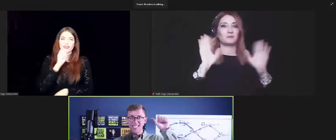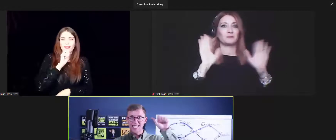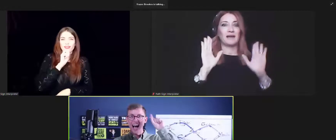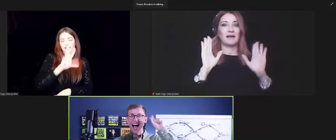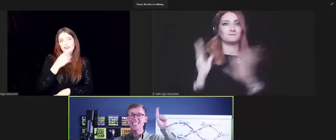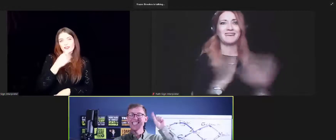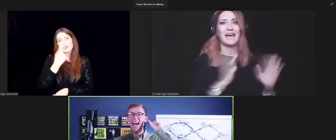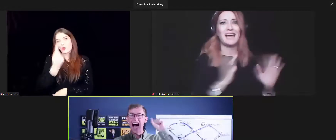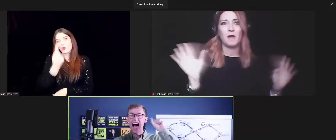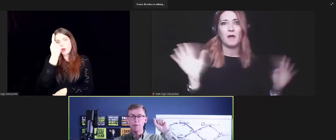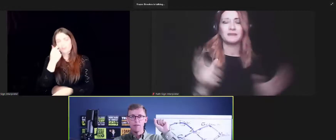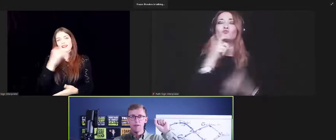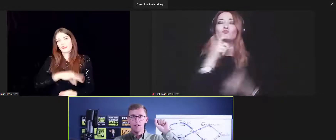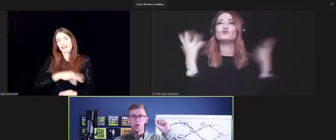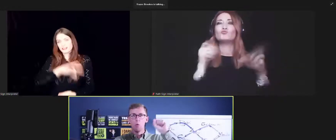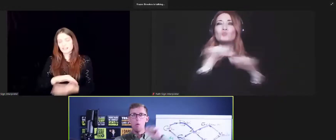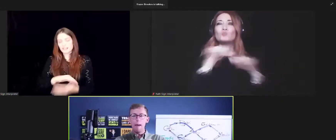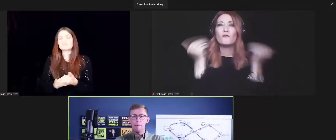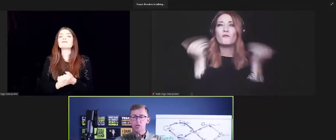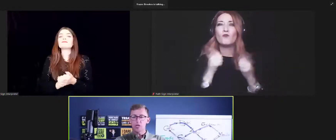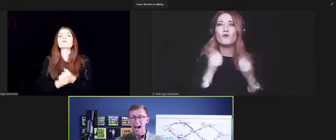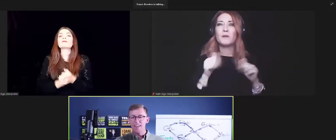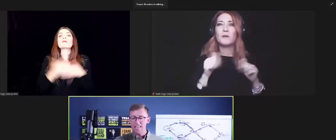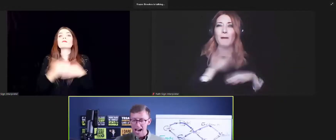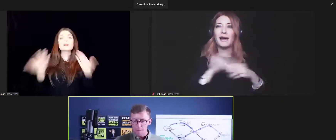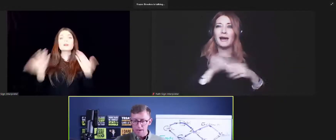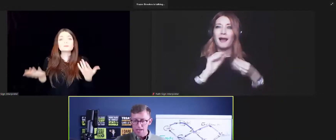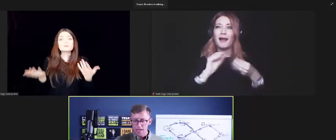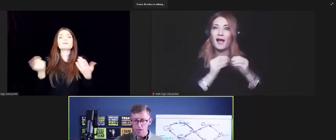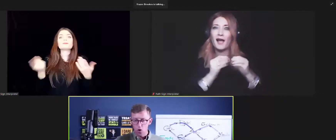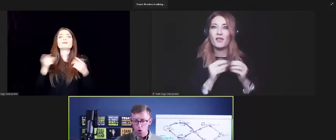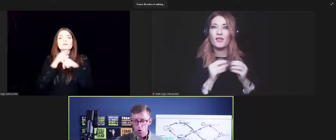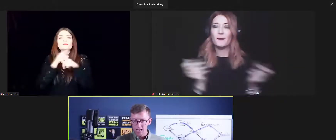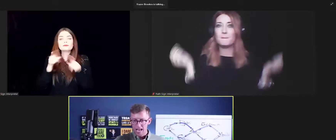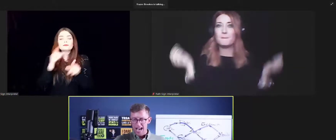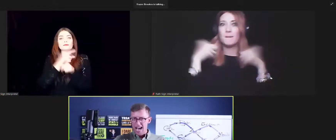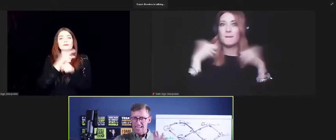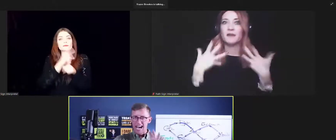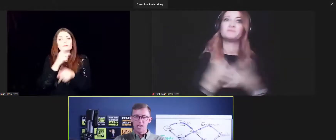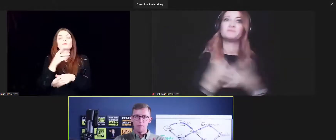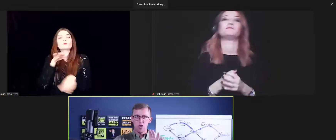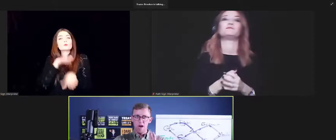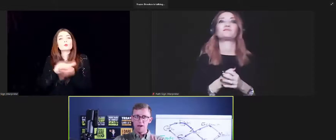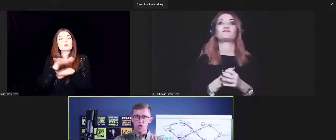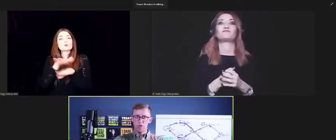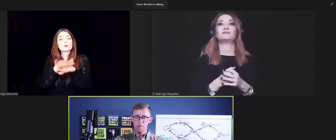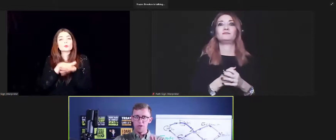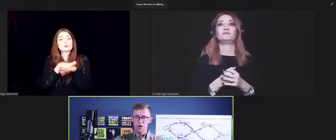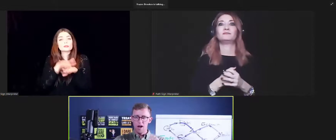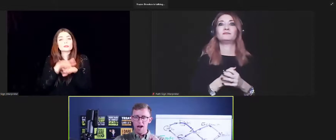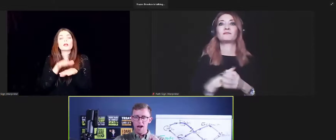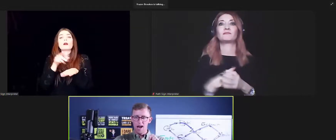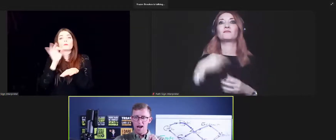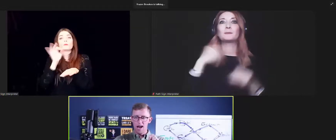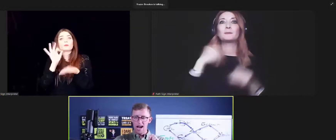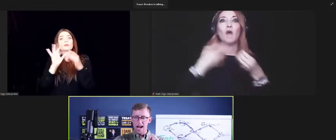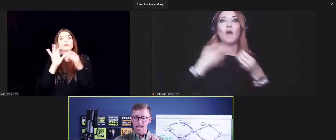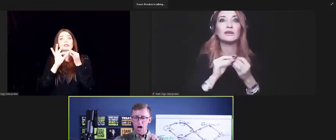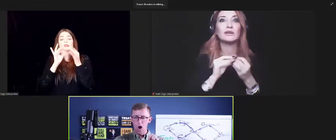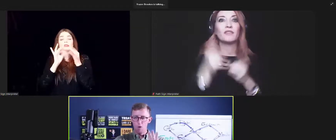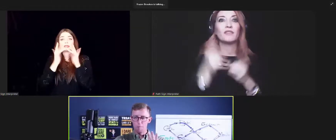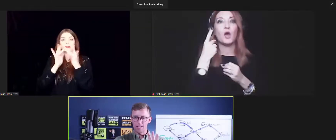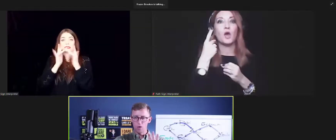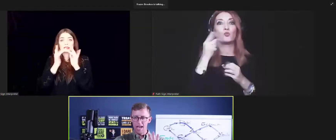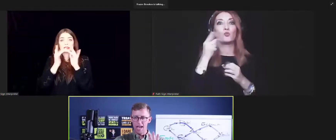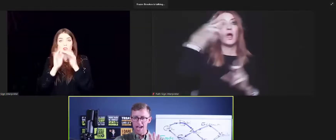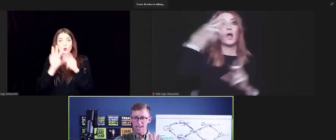website and an app. The website and the app is called, guys, I'm going to share my screen with you. I hope